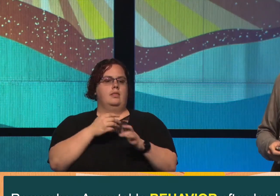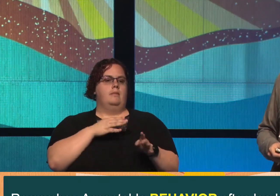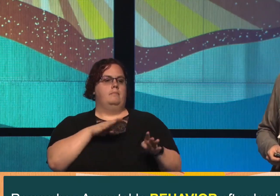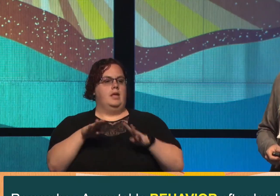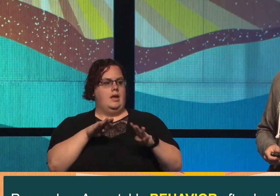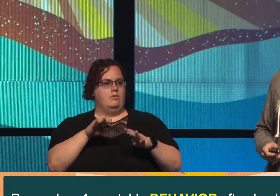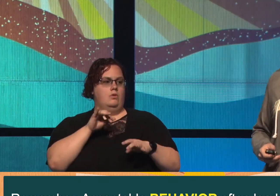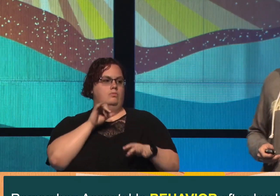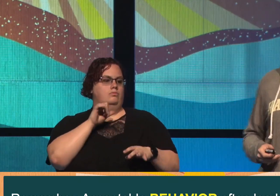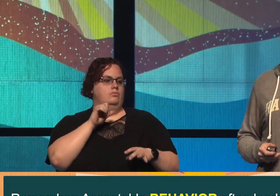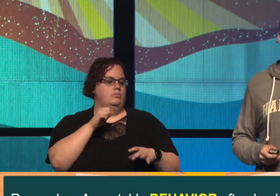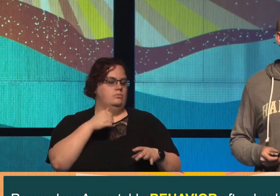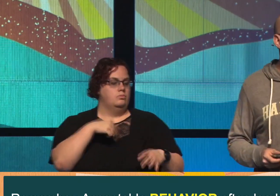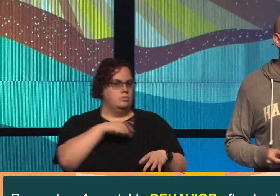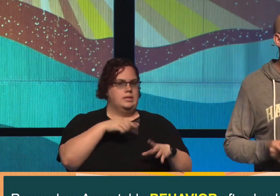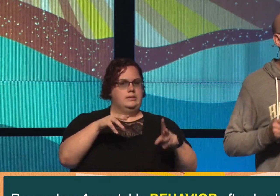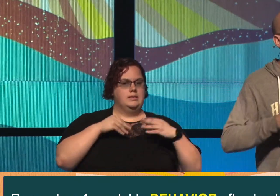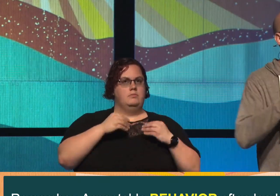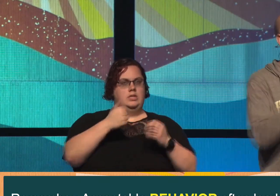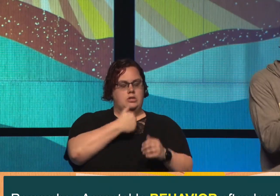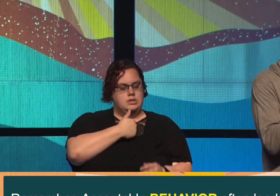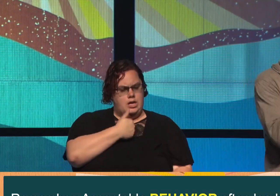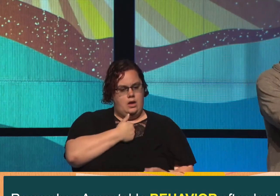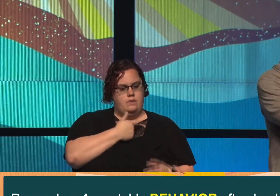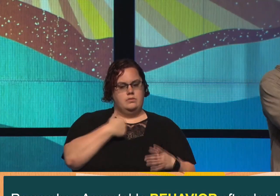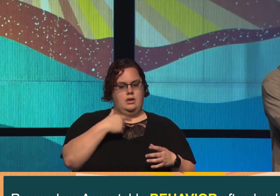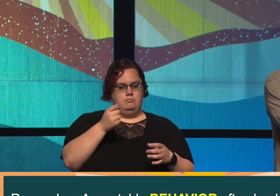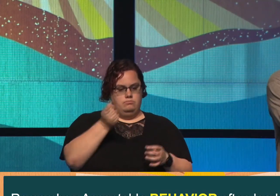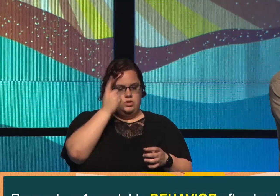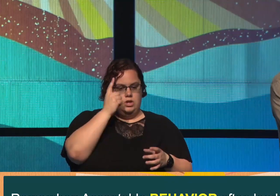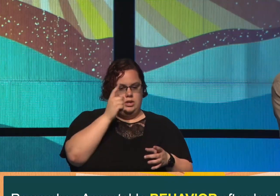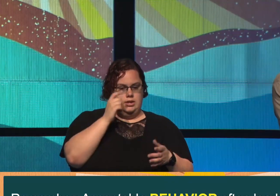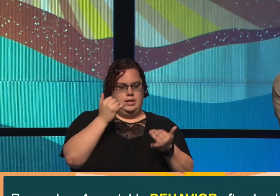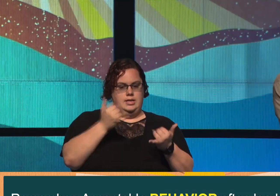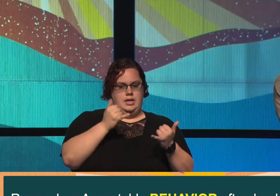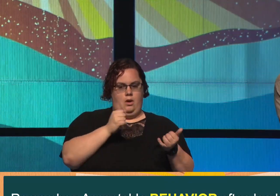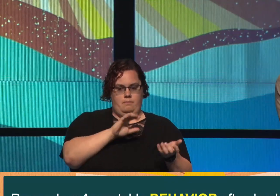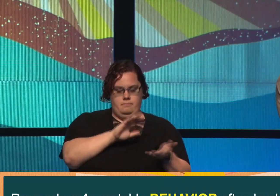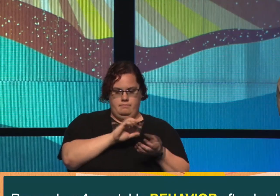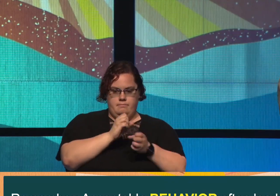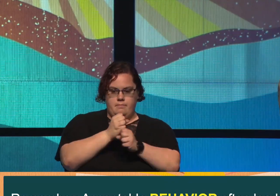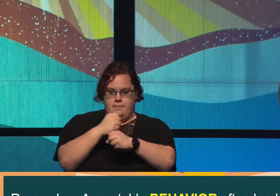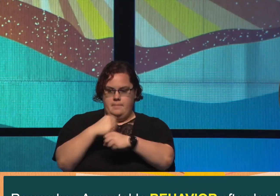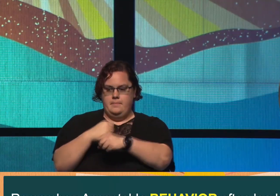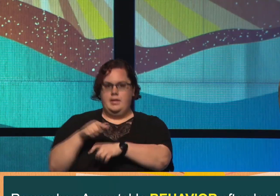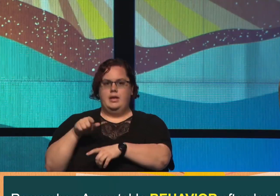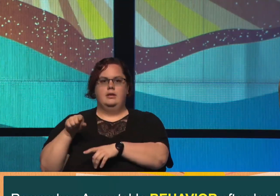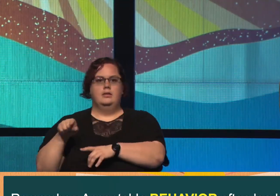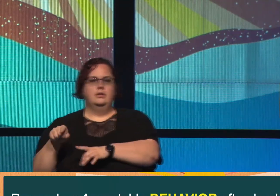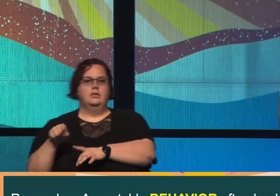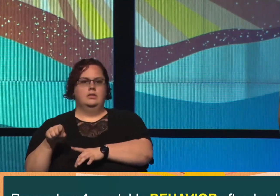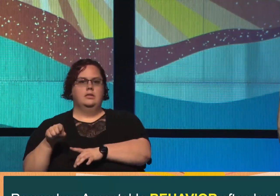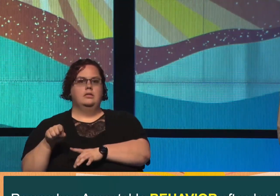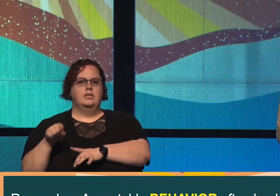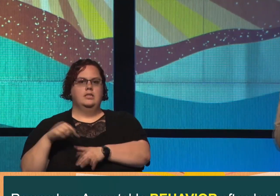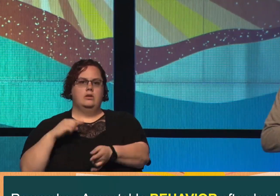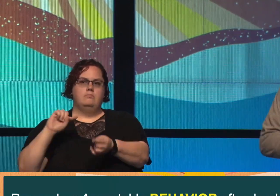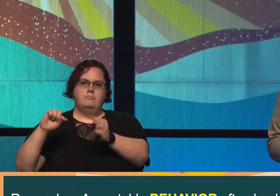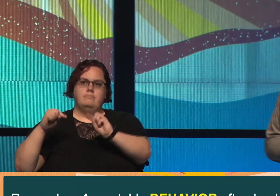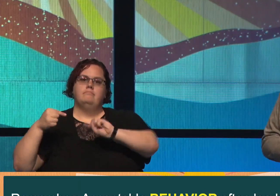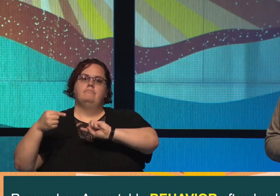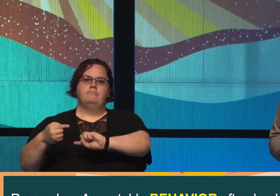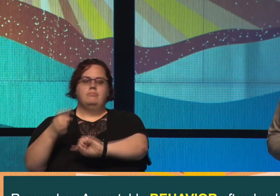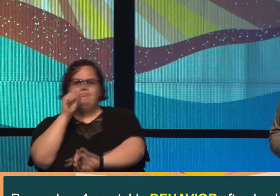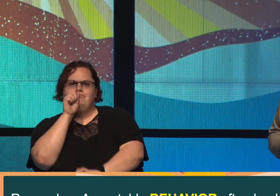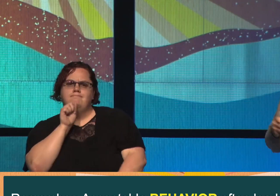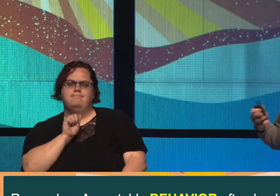the beliefs that I accept in myself or that I was handed that have actually created, right, the chasm that's created the pain and the